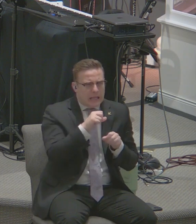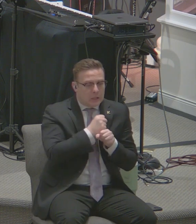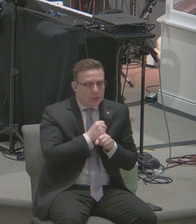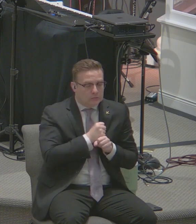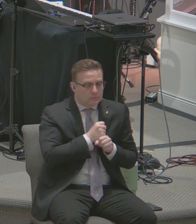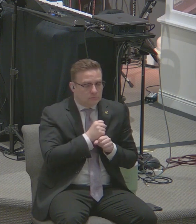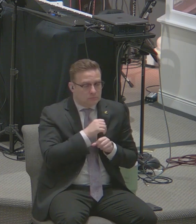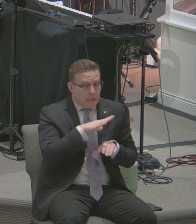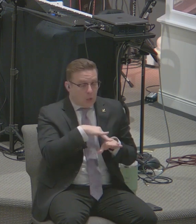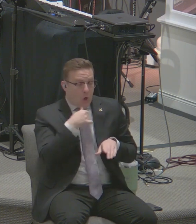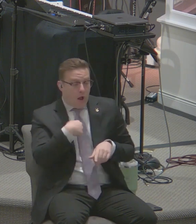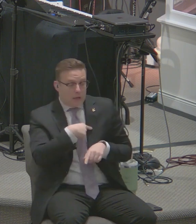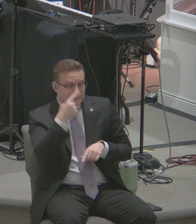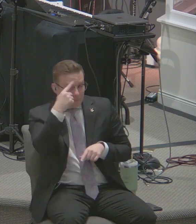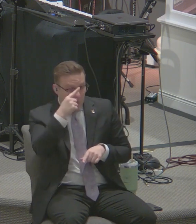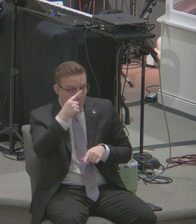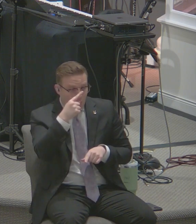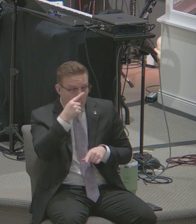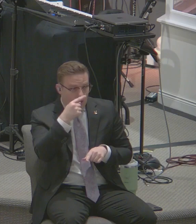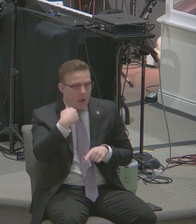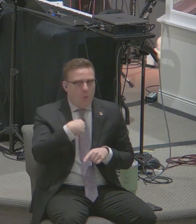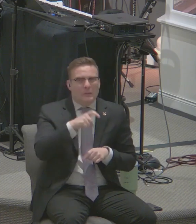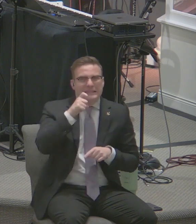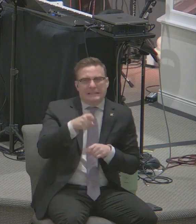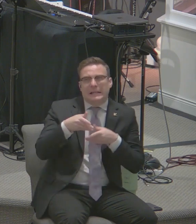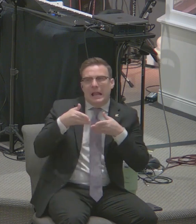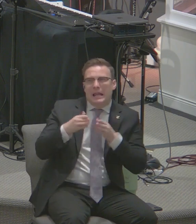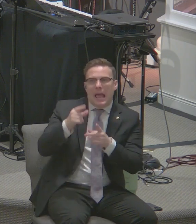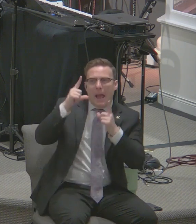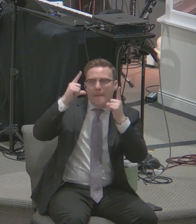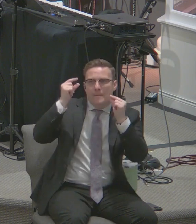they needed to let Moses walk in his.